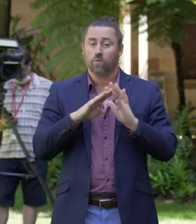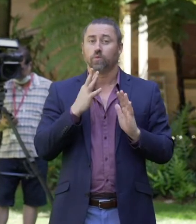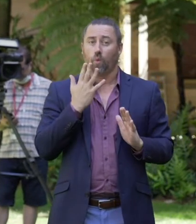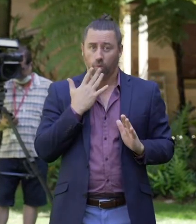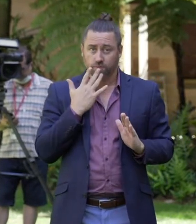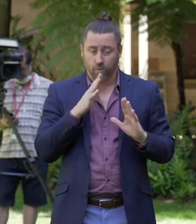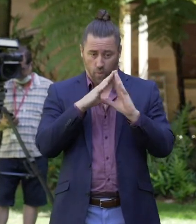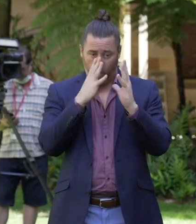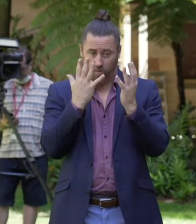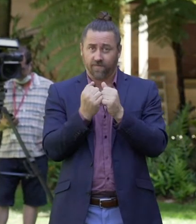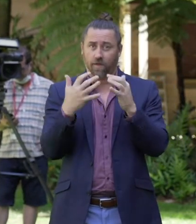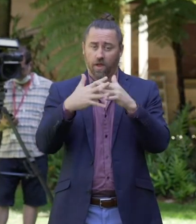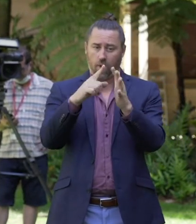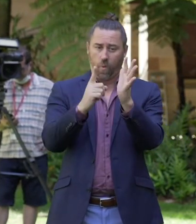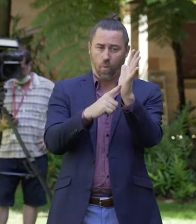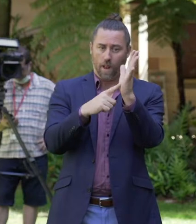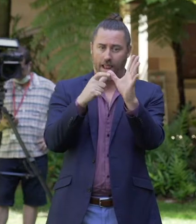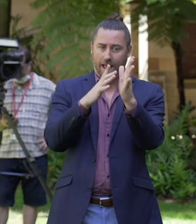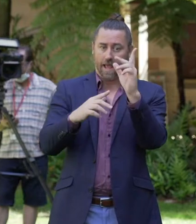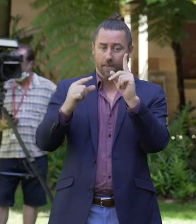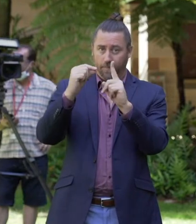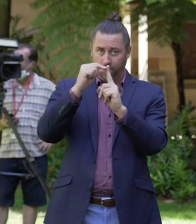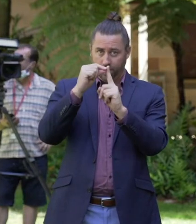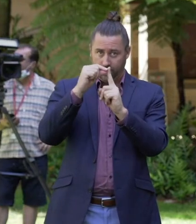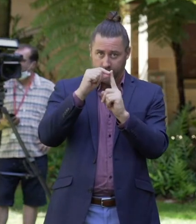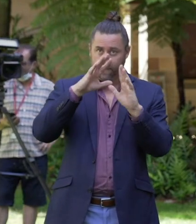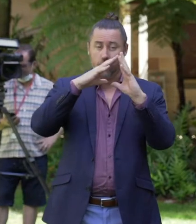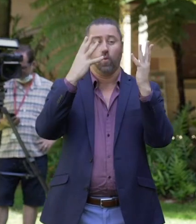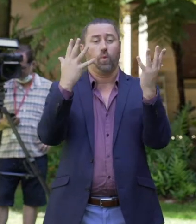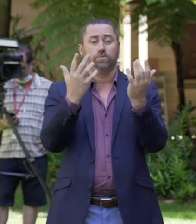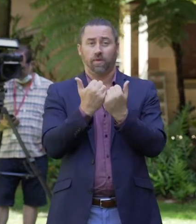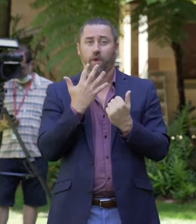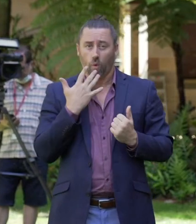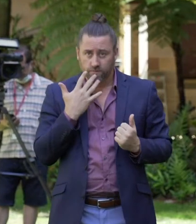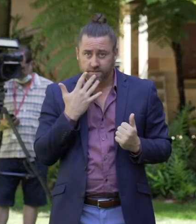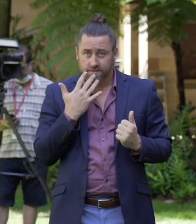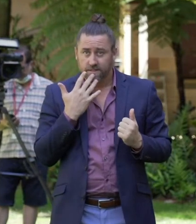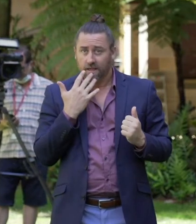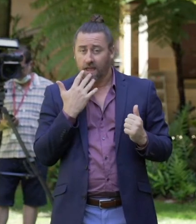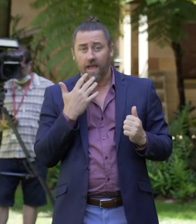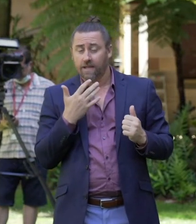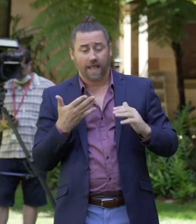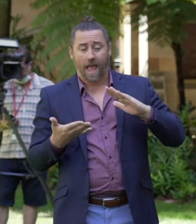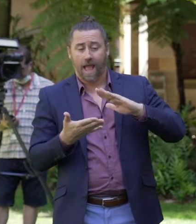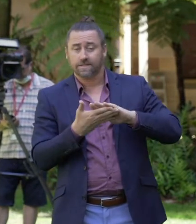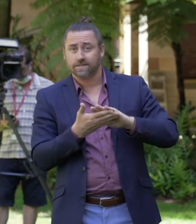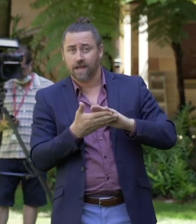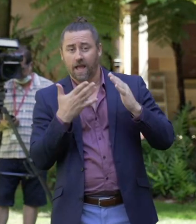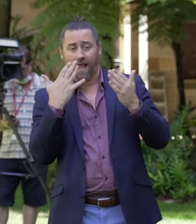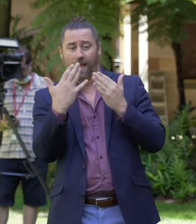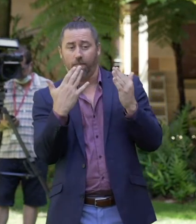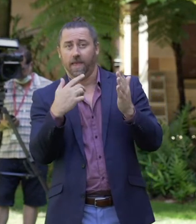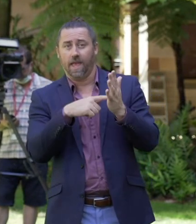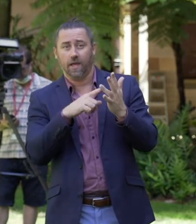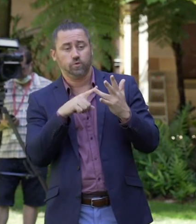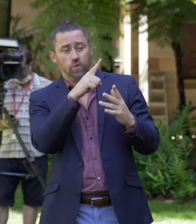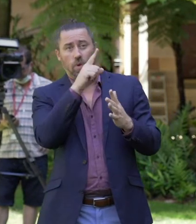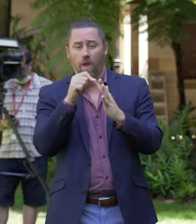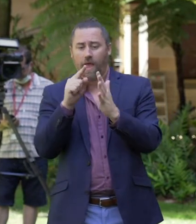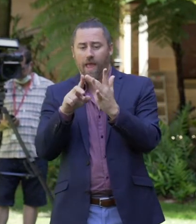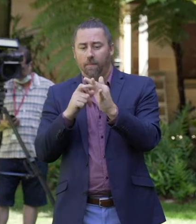The total cost of the WellCamp facility, total cost, is below any other quarantine facility in the nation. Can I just ask you